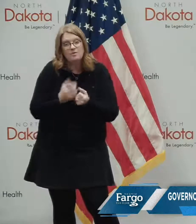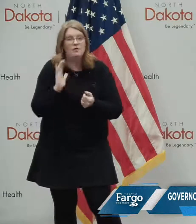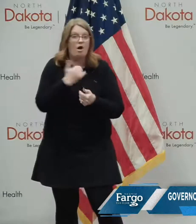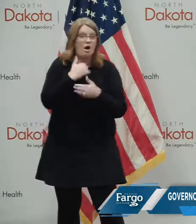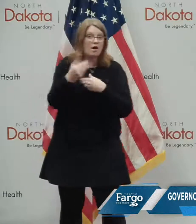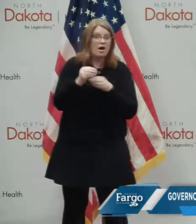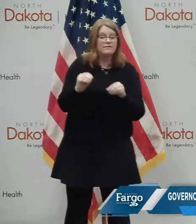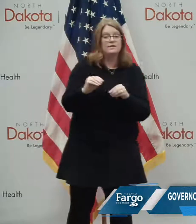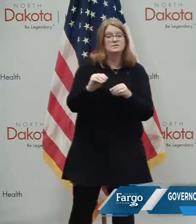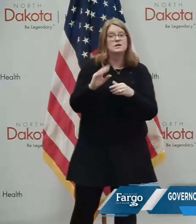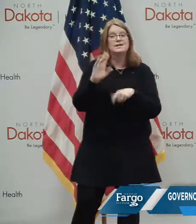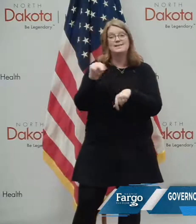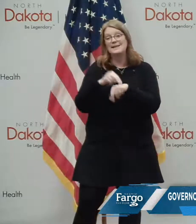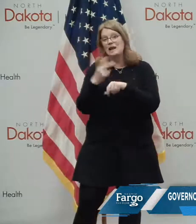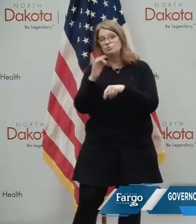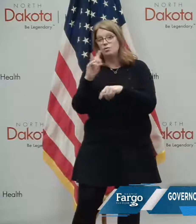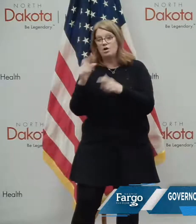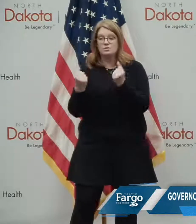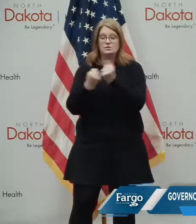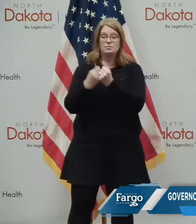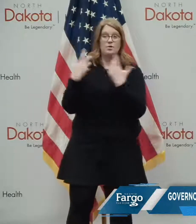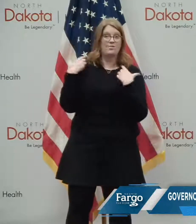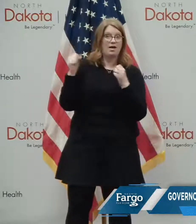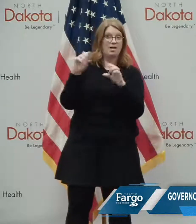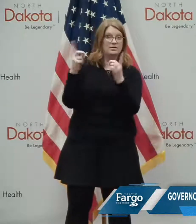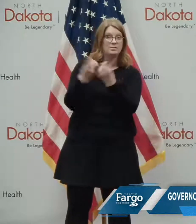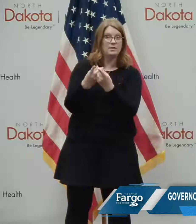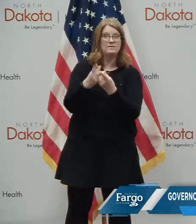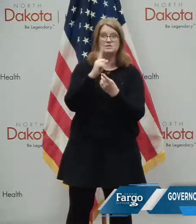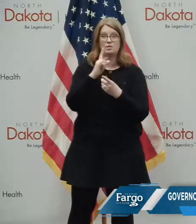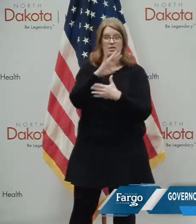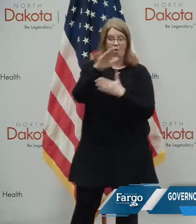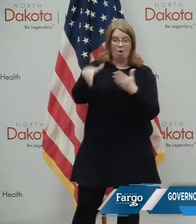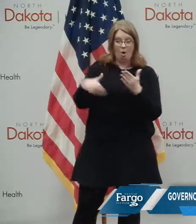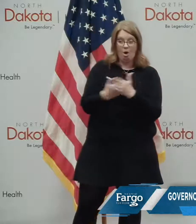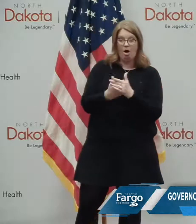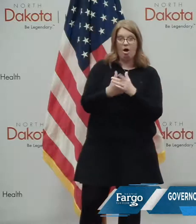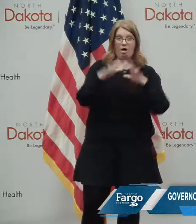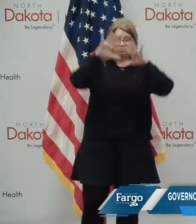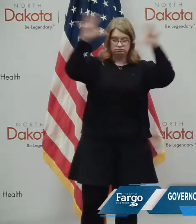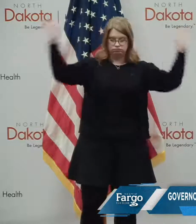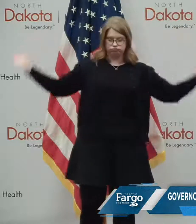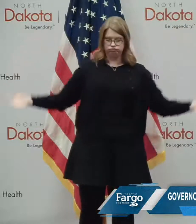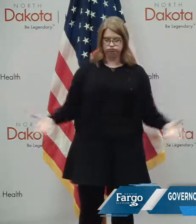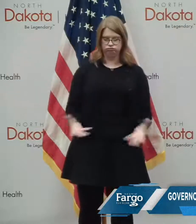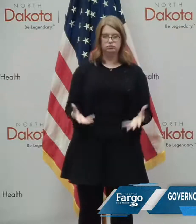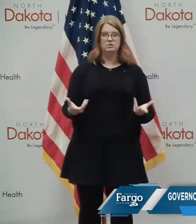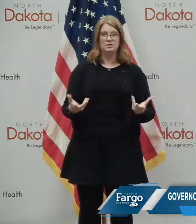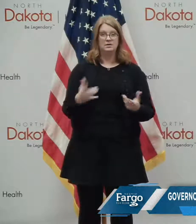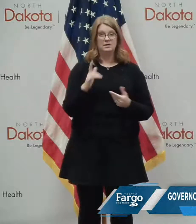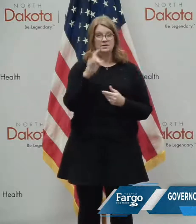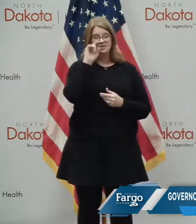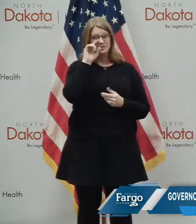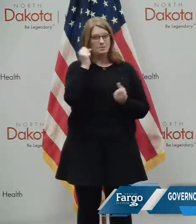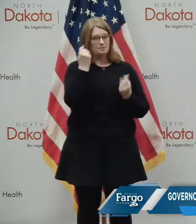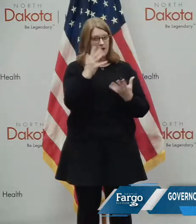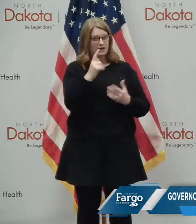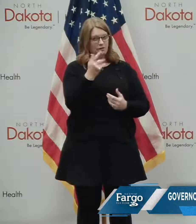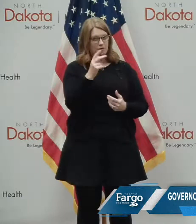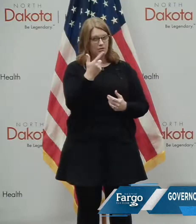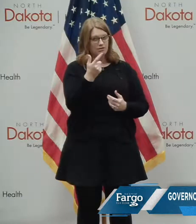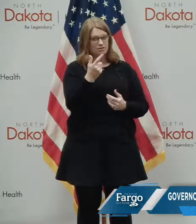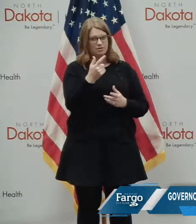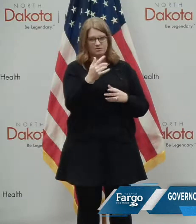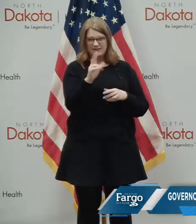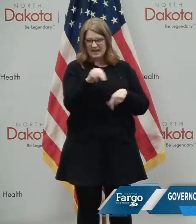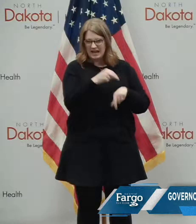National Guard, to support the health department. It's a whole of government approach, but when you look at the hundreds of guardsmen that have been assigned to help work